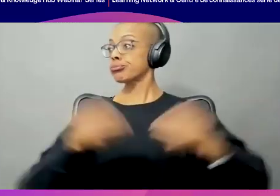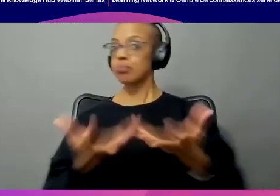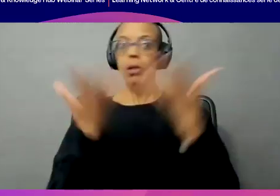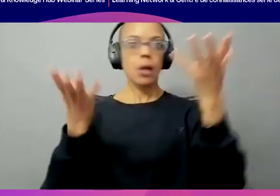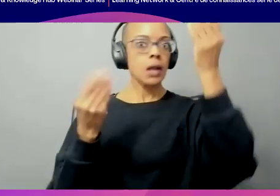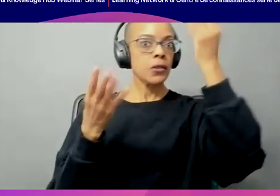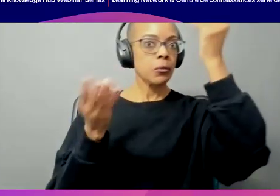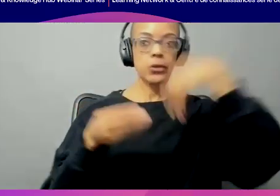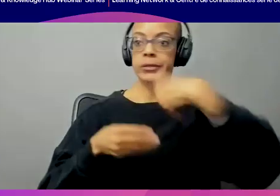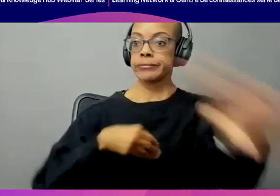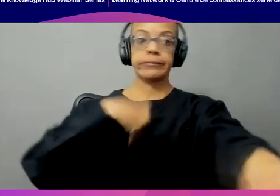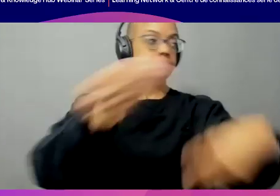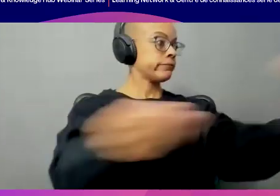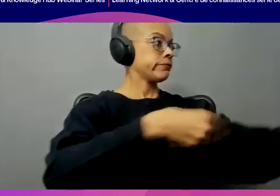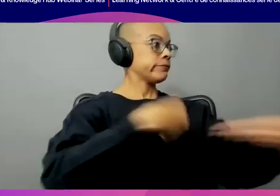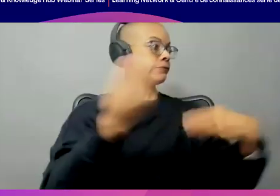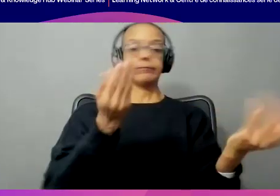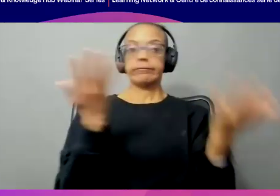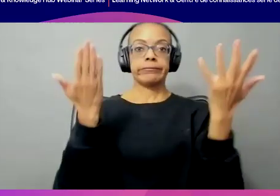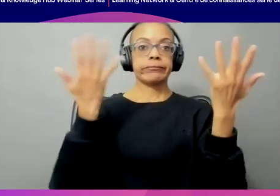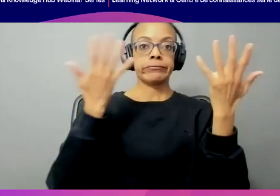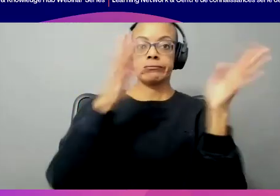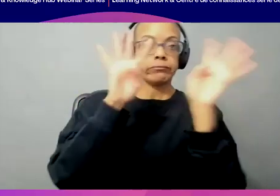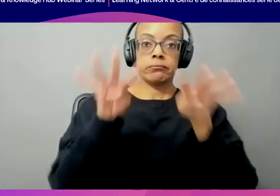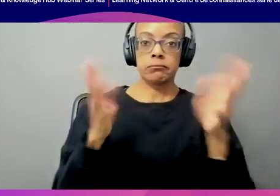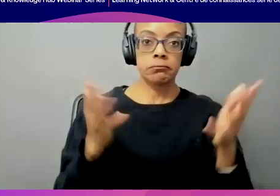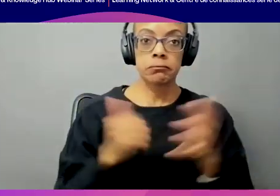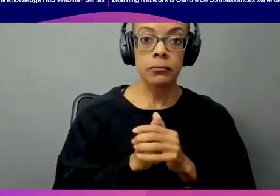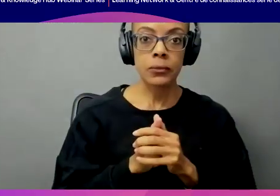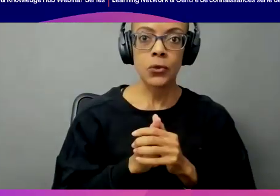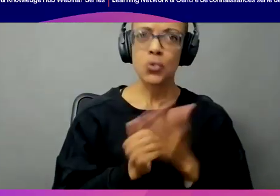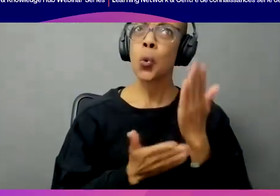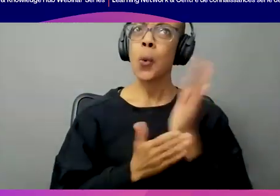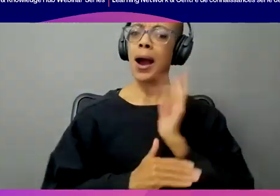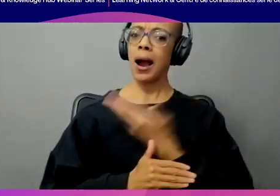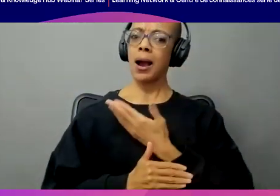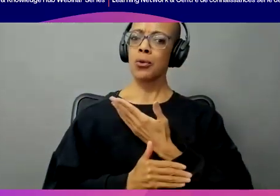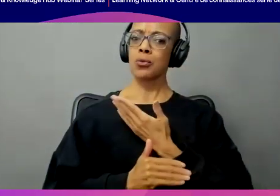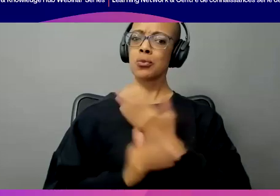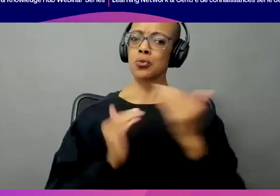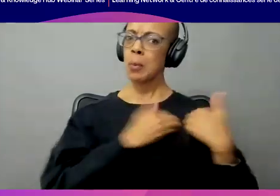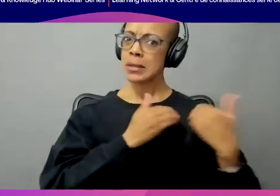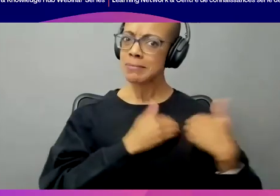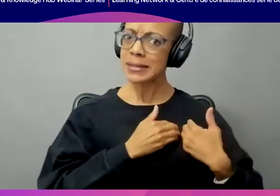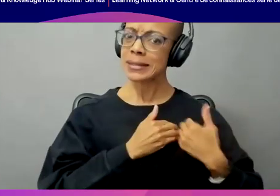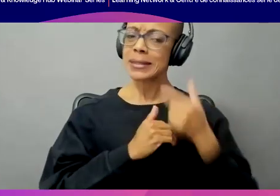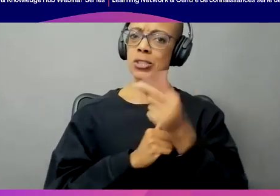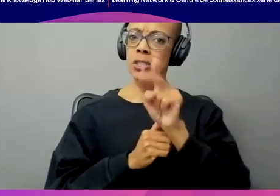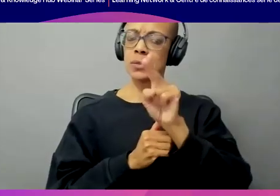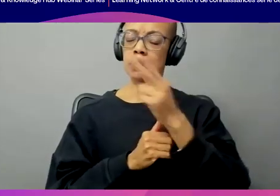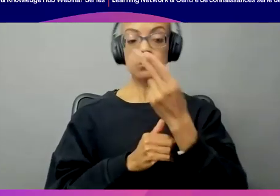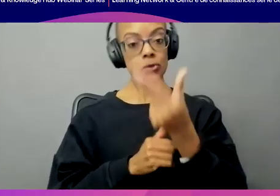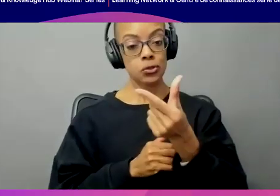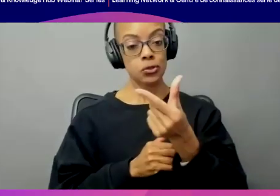is our role in this space in gender-based violence prevention? So I do feel like we have to better understand it. Us at